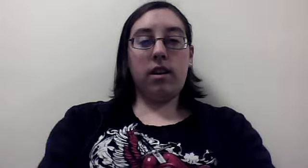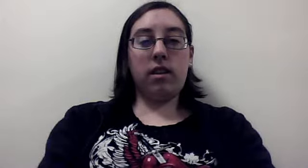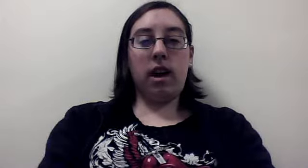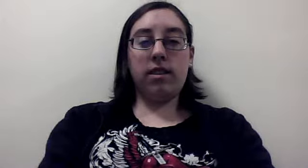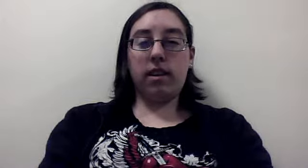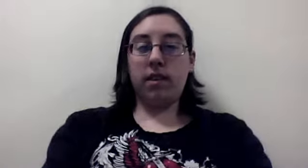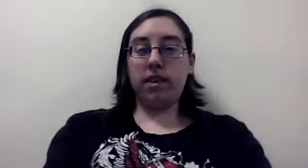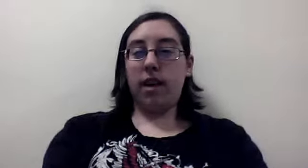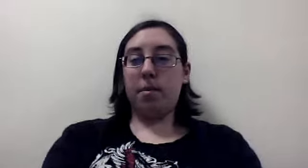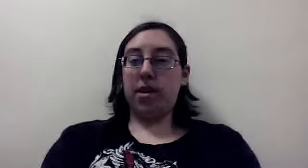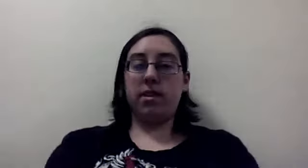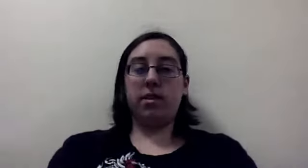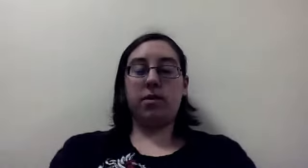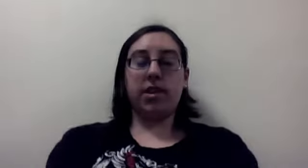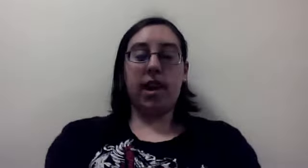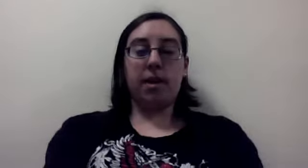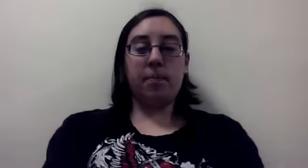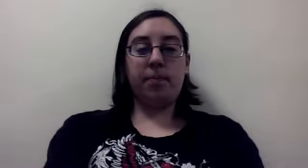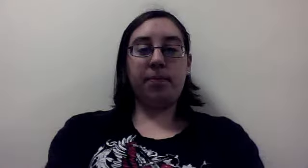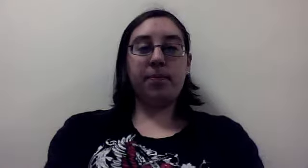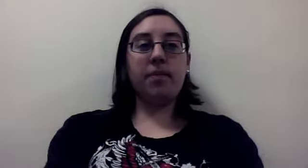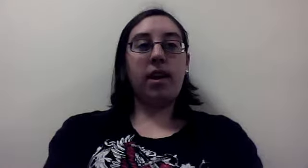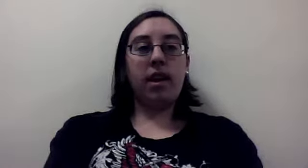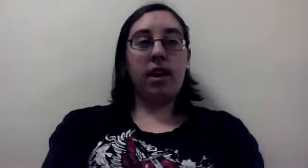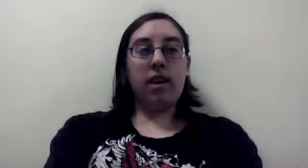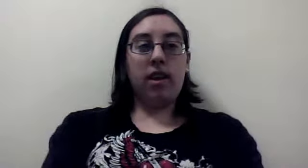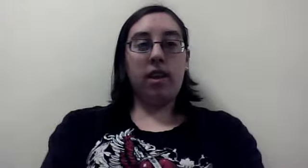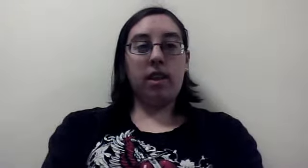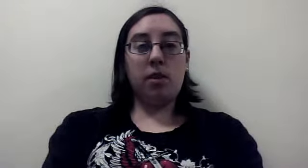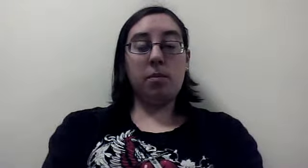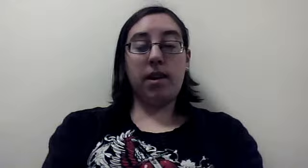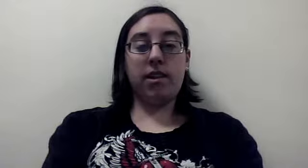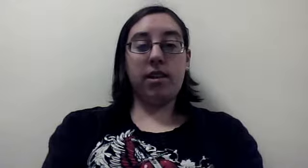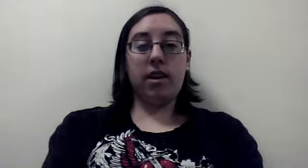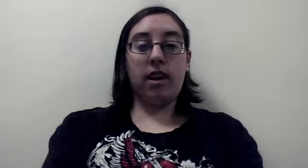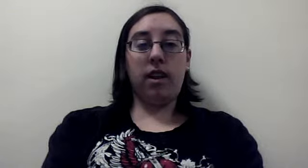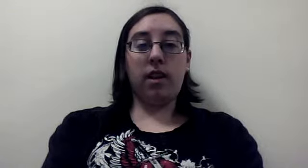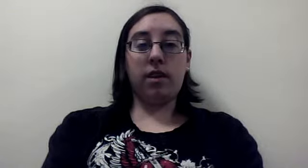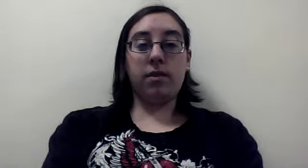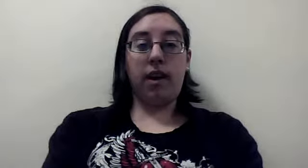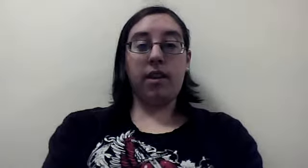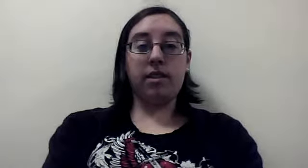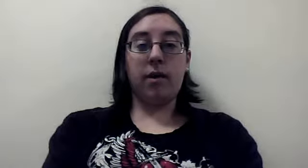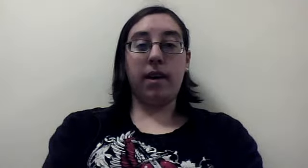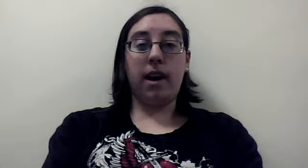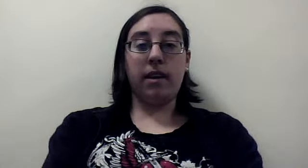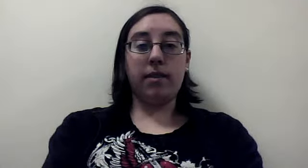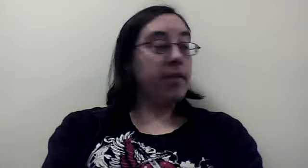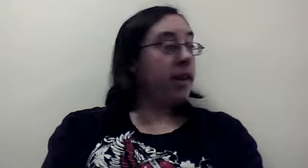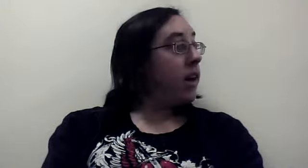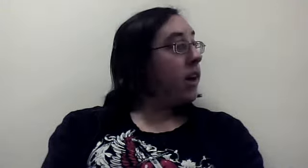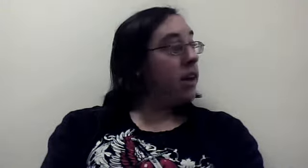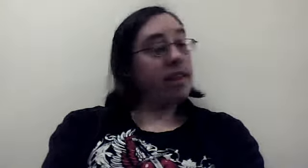kind of serious topic for today. There have been a lot of things going on